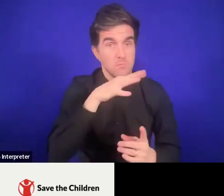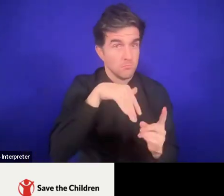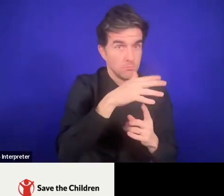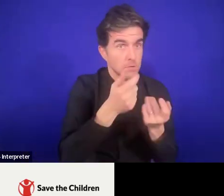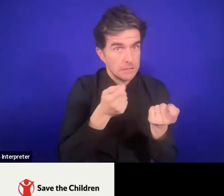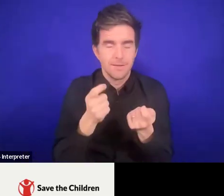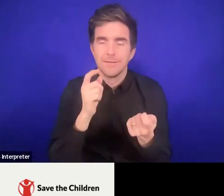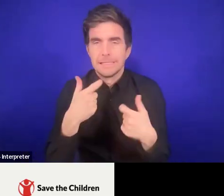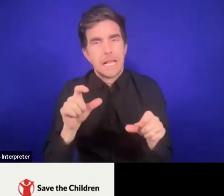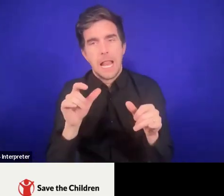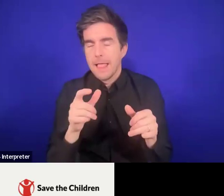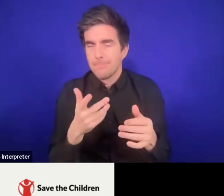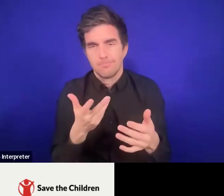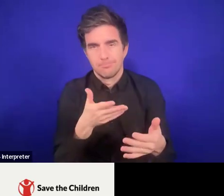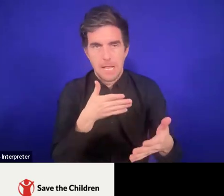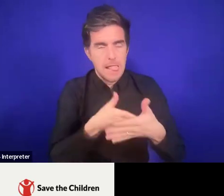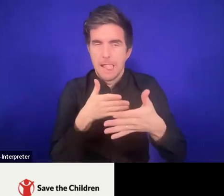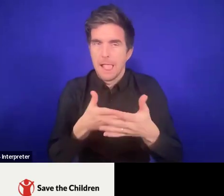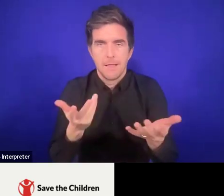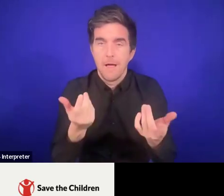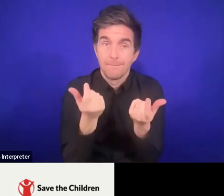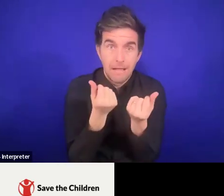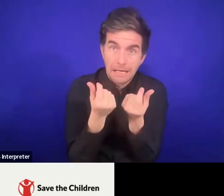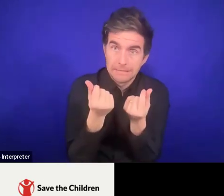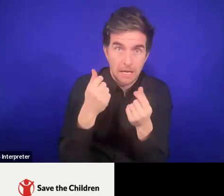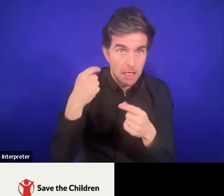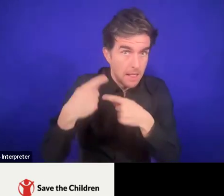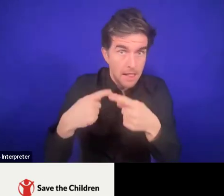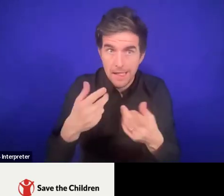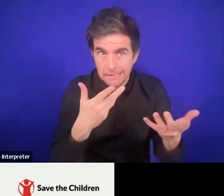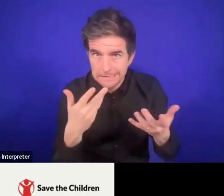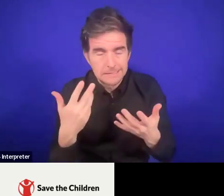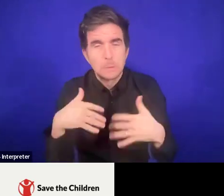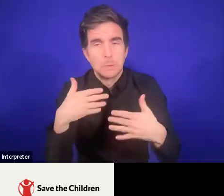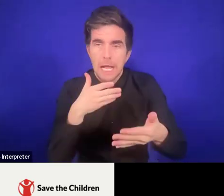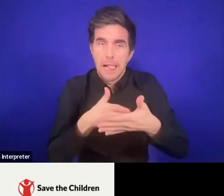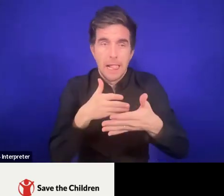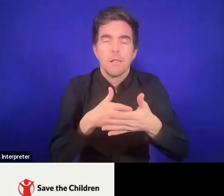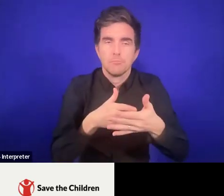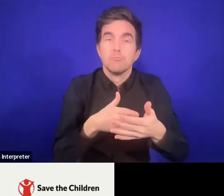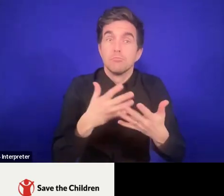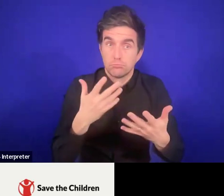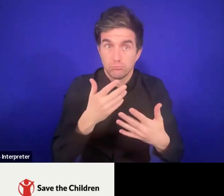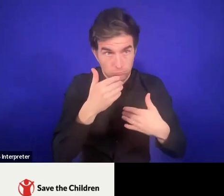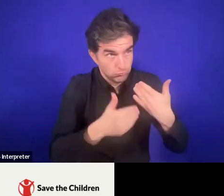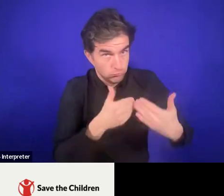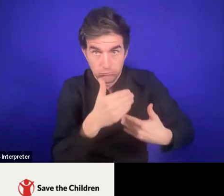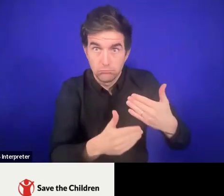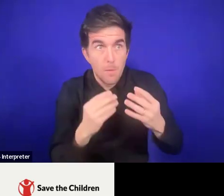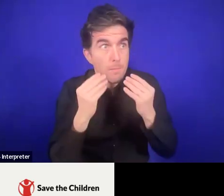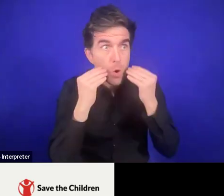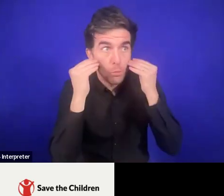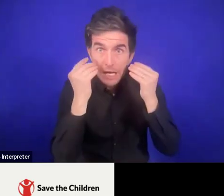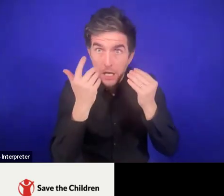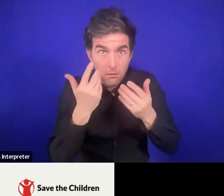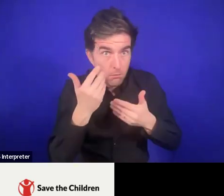has been going through seems to me kind of quite instructive and helpful for others setting out along this path as well. So thanks very much,